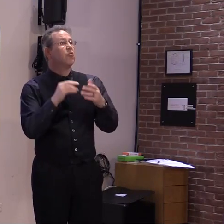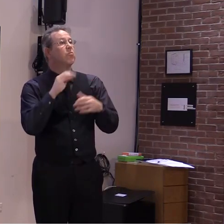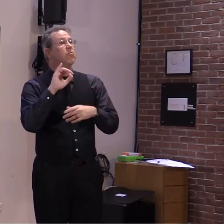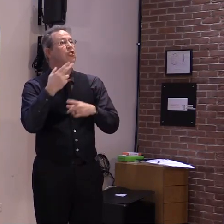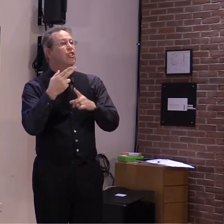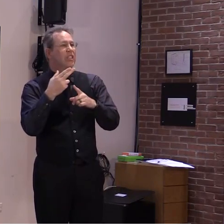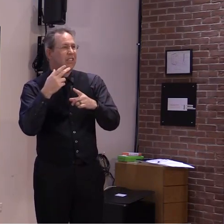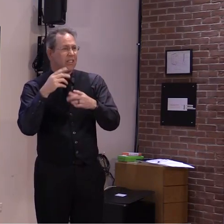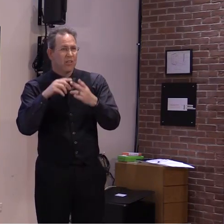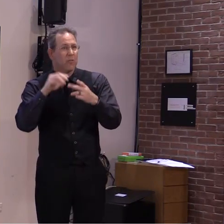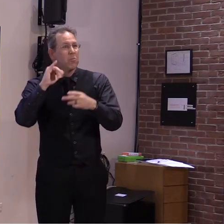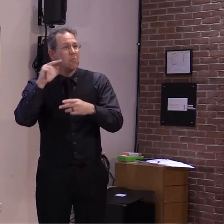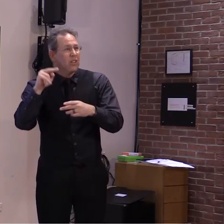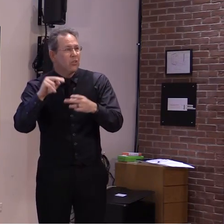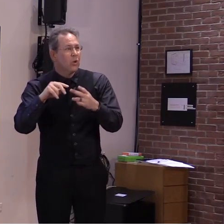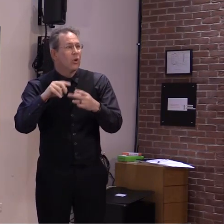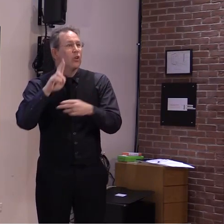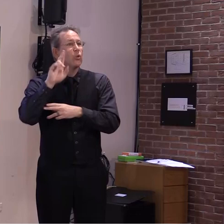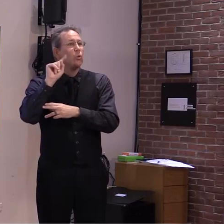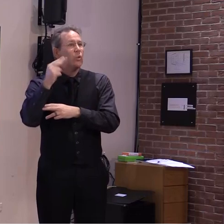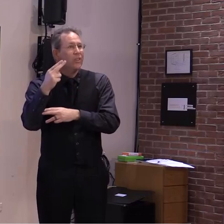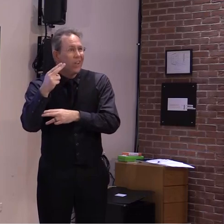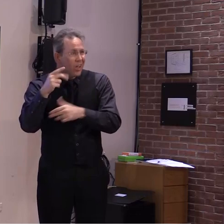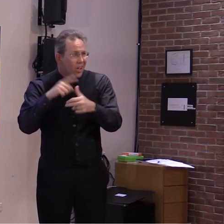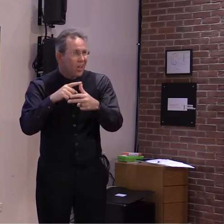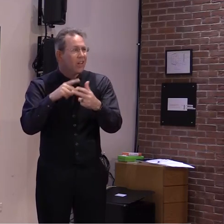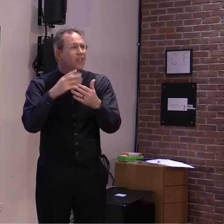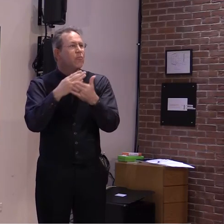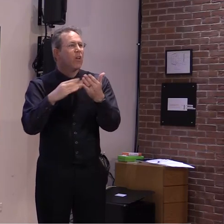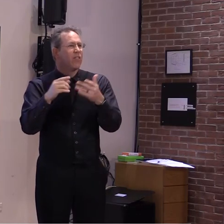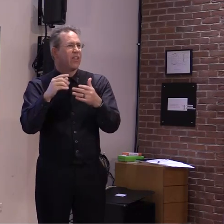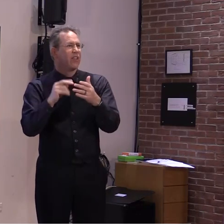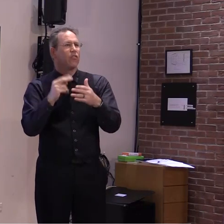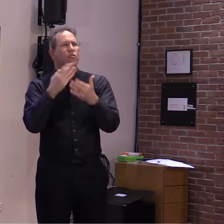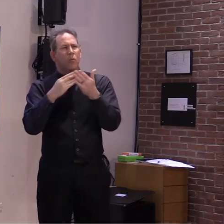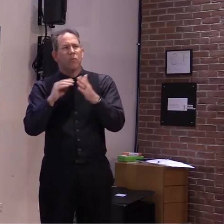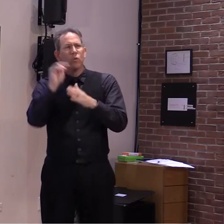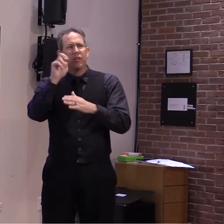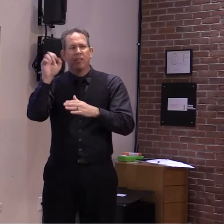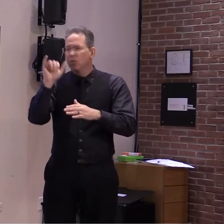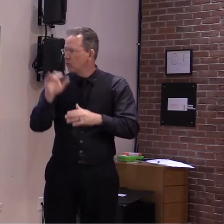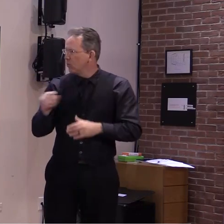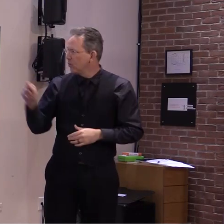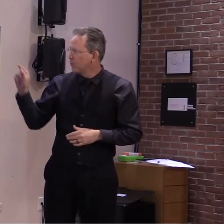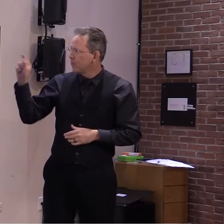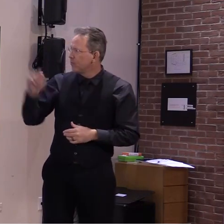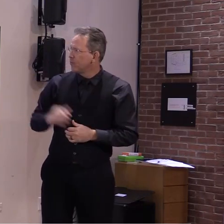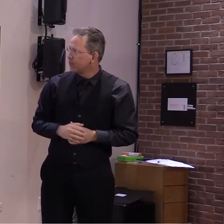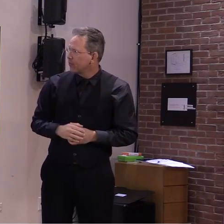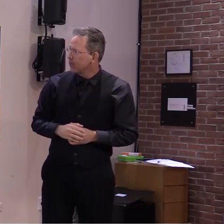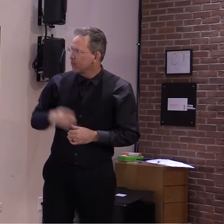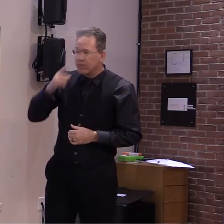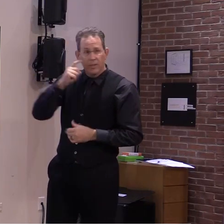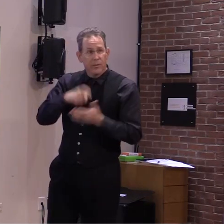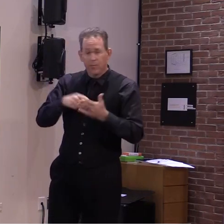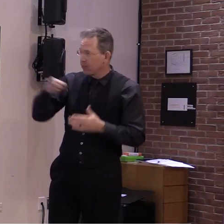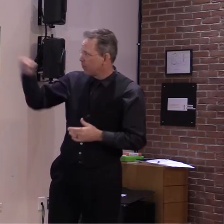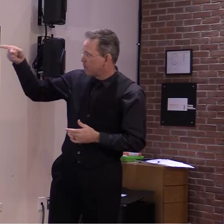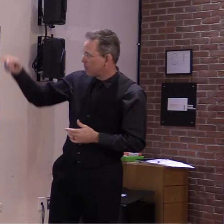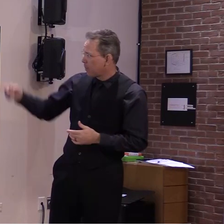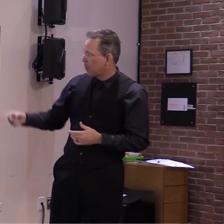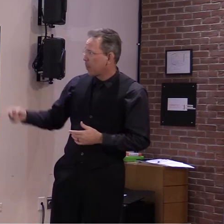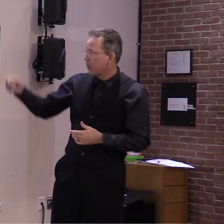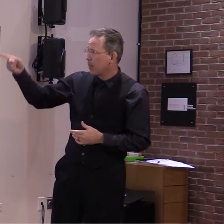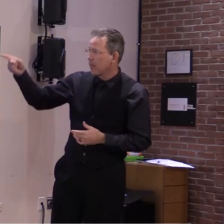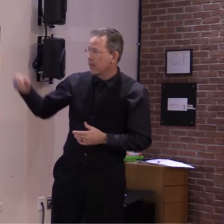Utah, and also parts of the Northeast as well. And when we look at the top 10 states by infection rate, we